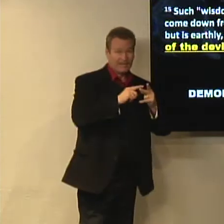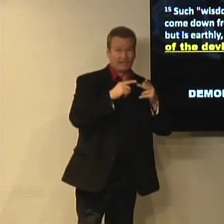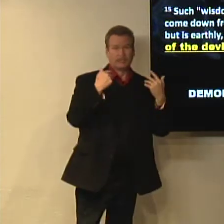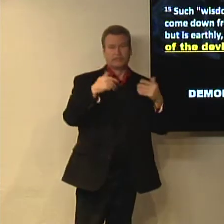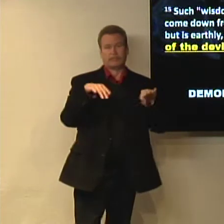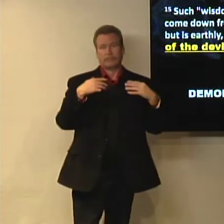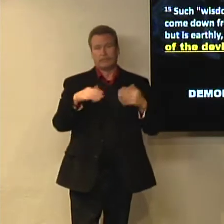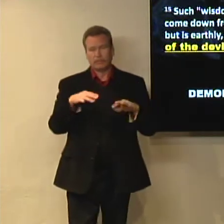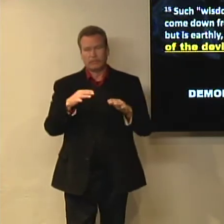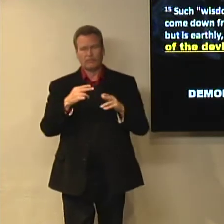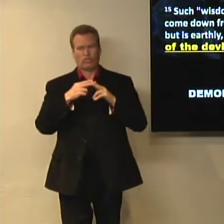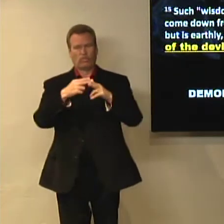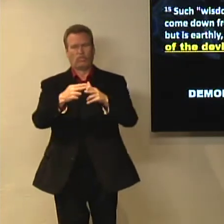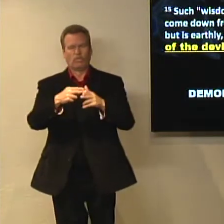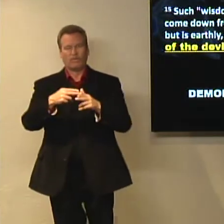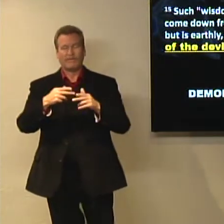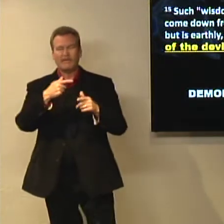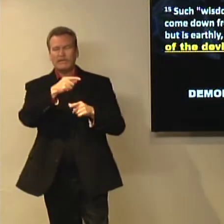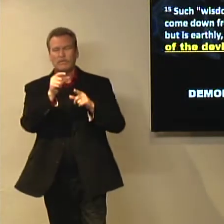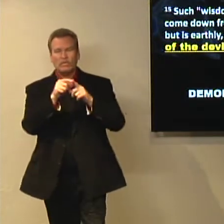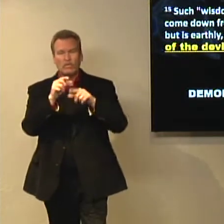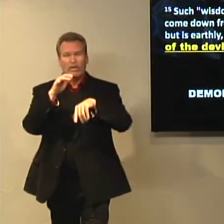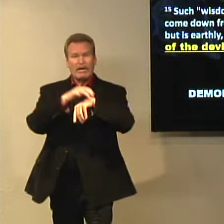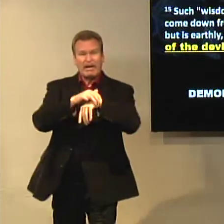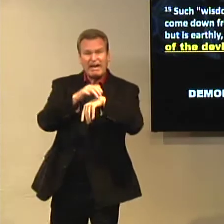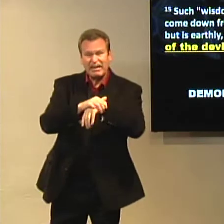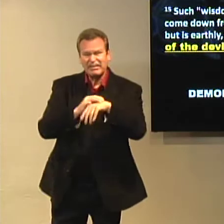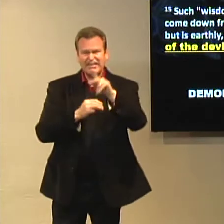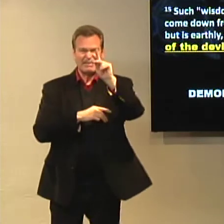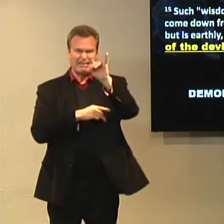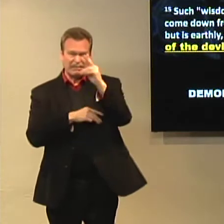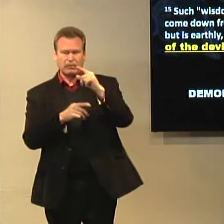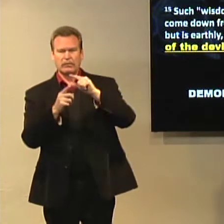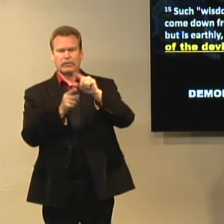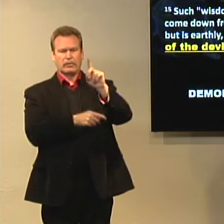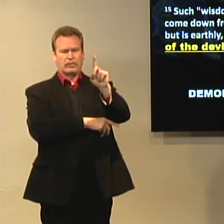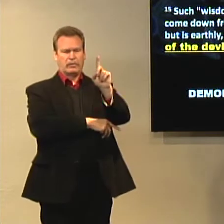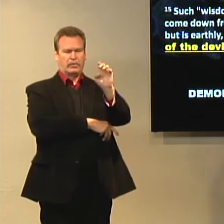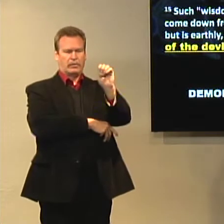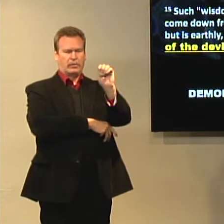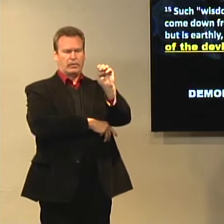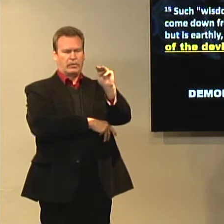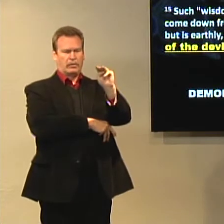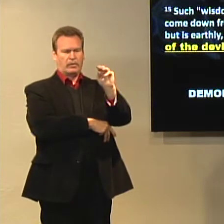says these things in English